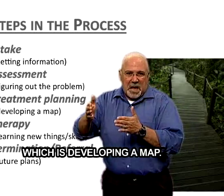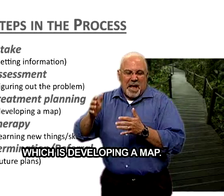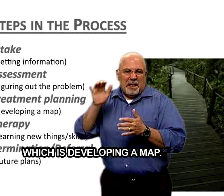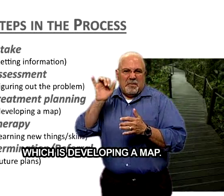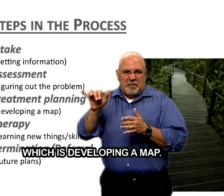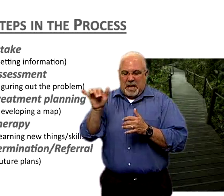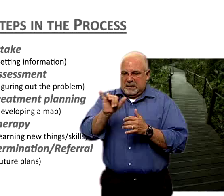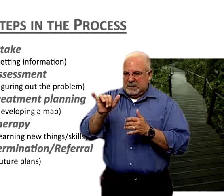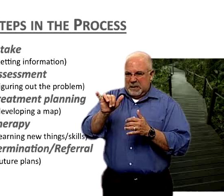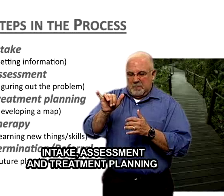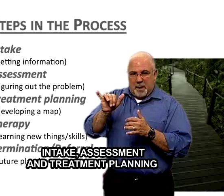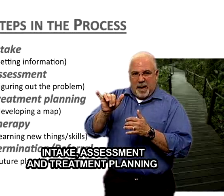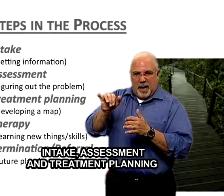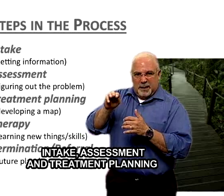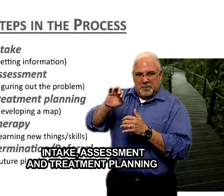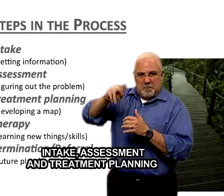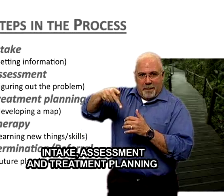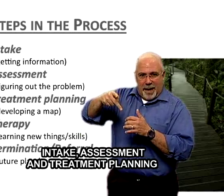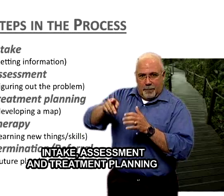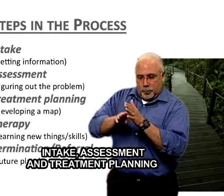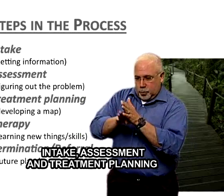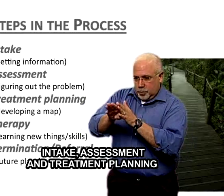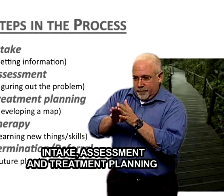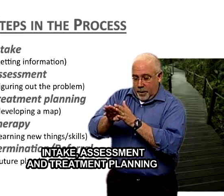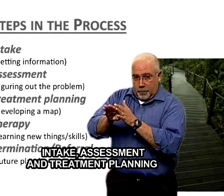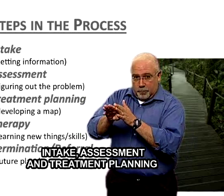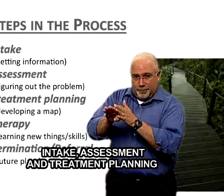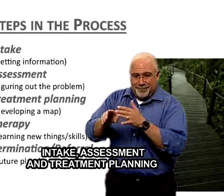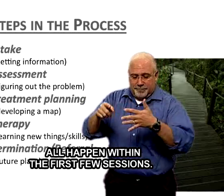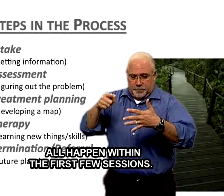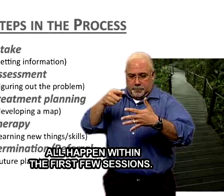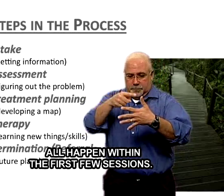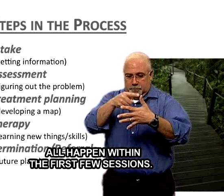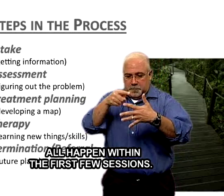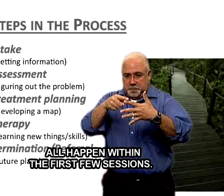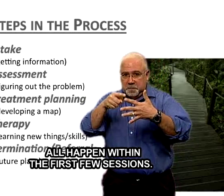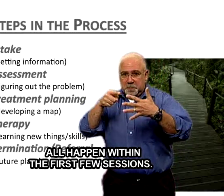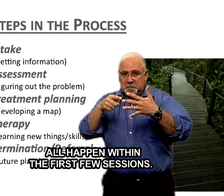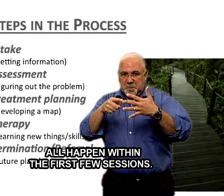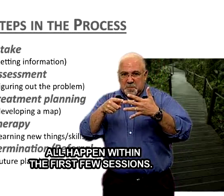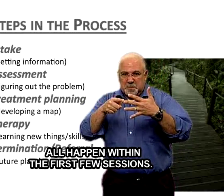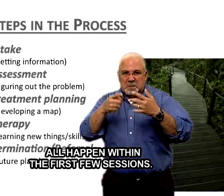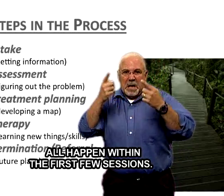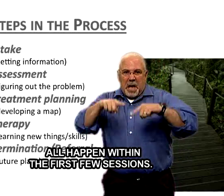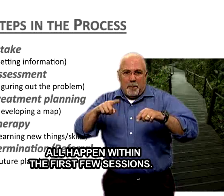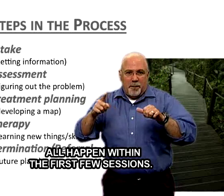map. Intake, assessment, and treatment planning all happen within the first few sessions.